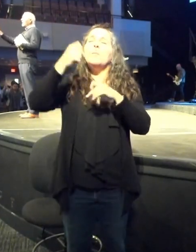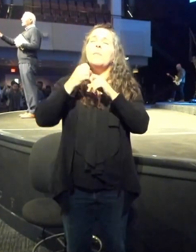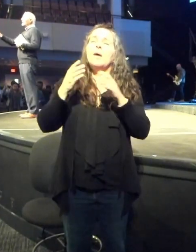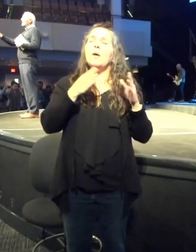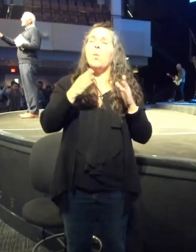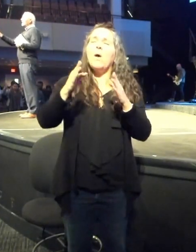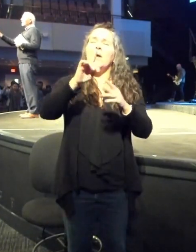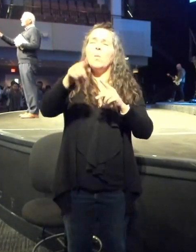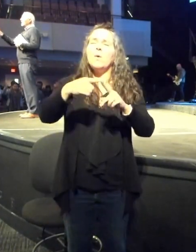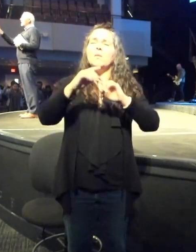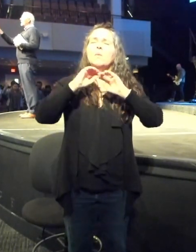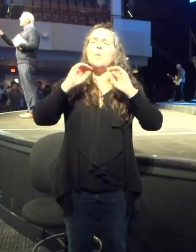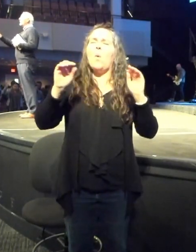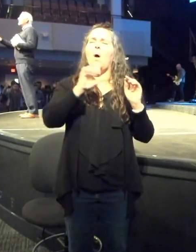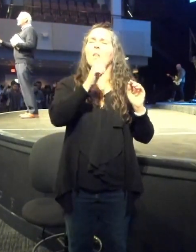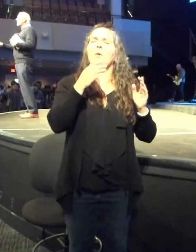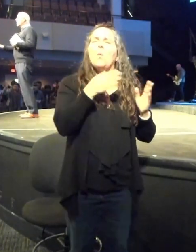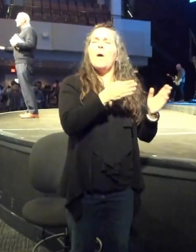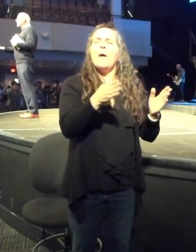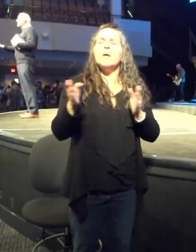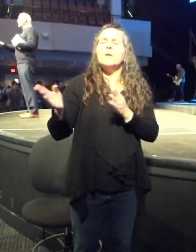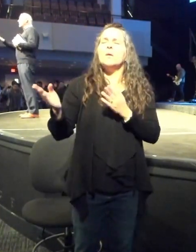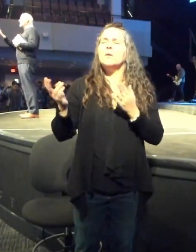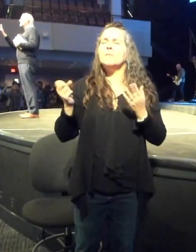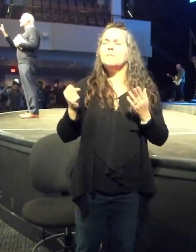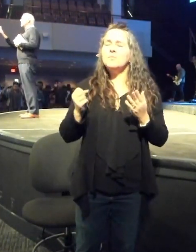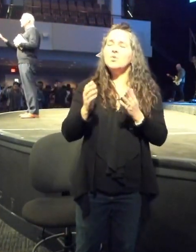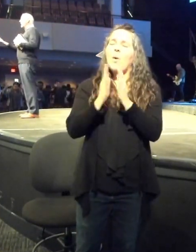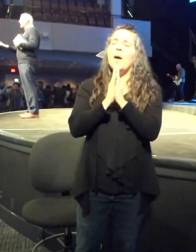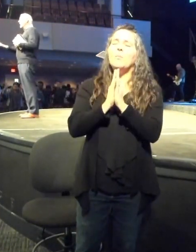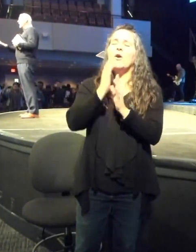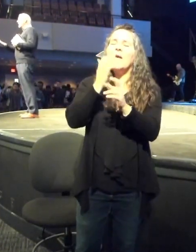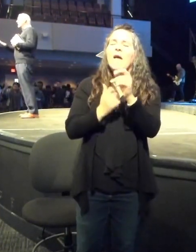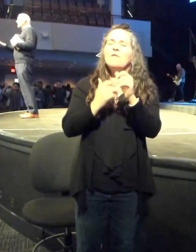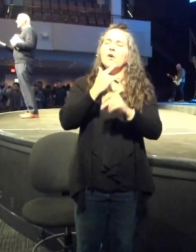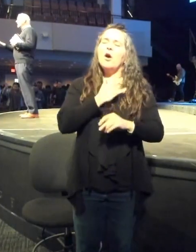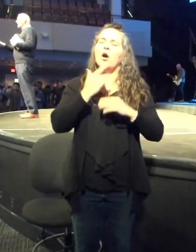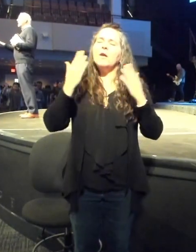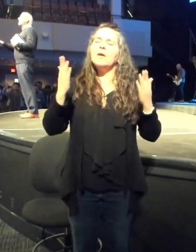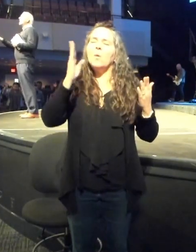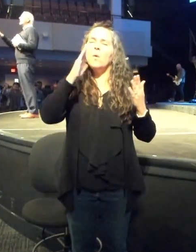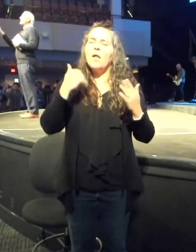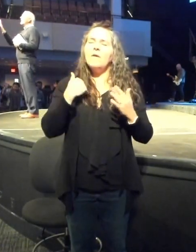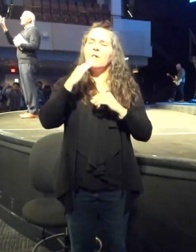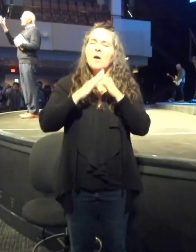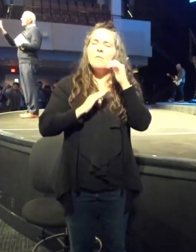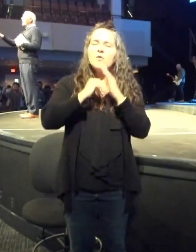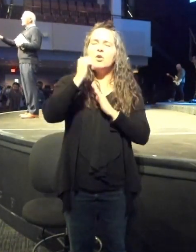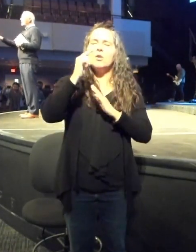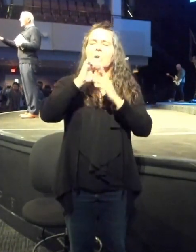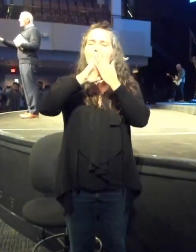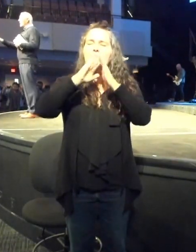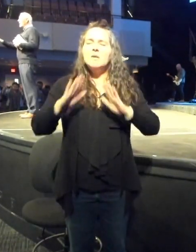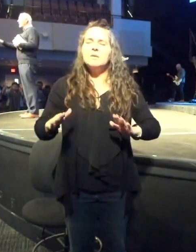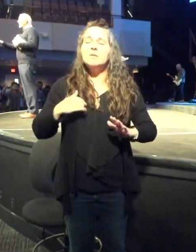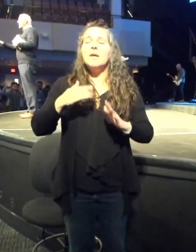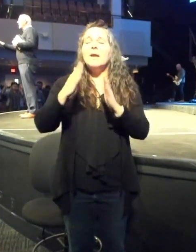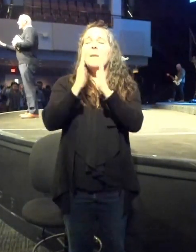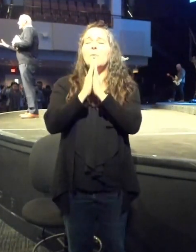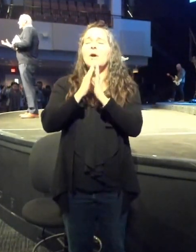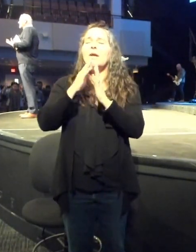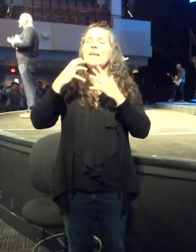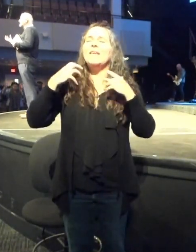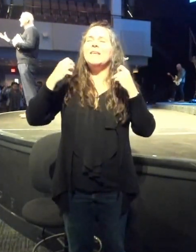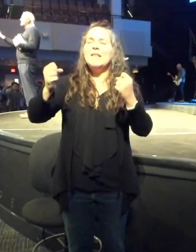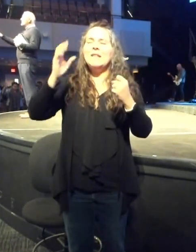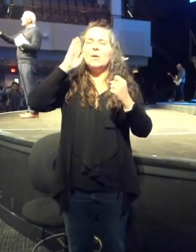way. Father, I pray that there would come comfort and peace to every heart and life. I pray that healing would come upon Your people today. Lord, I